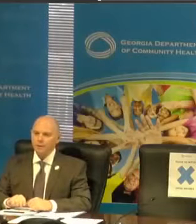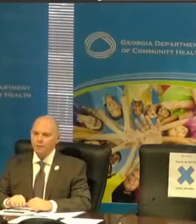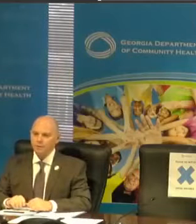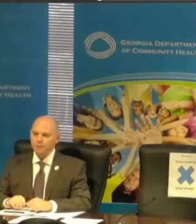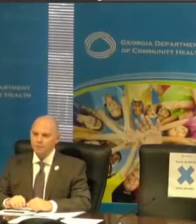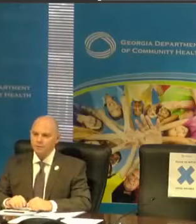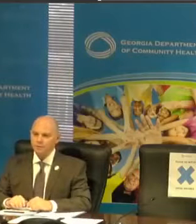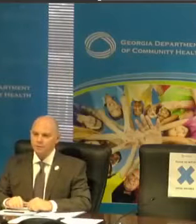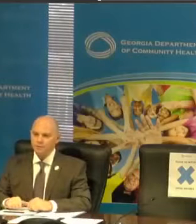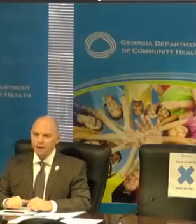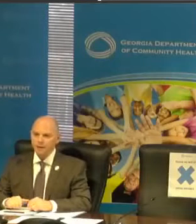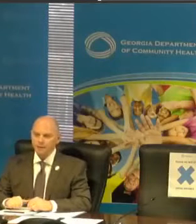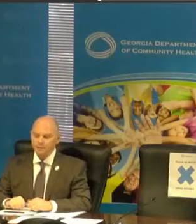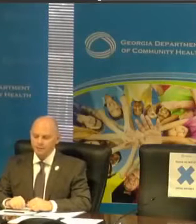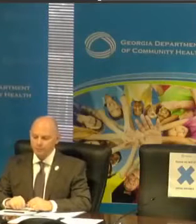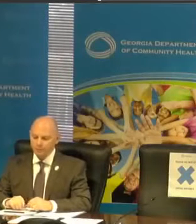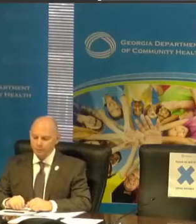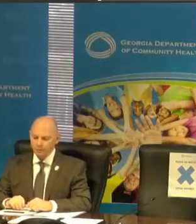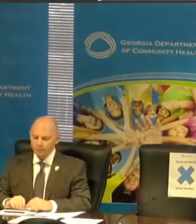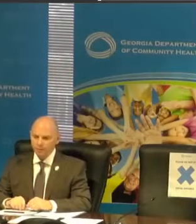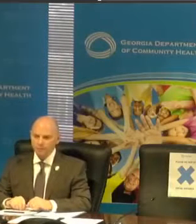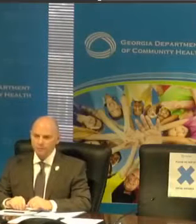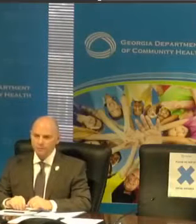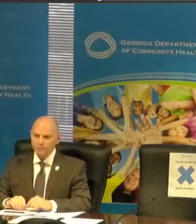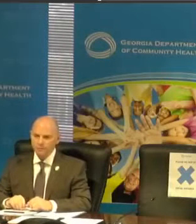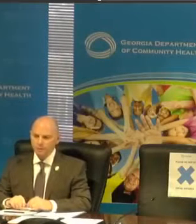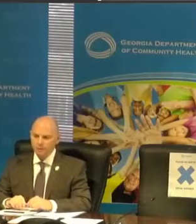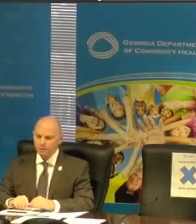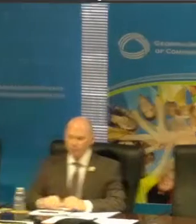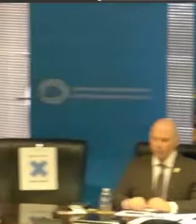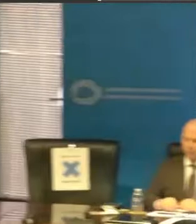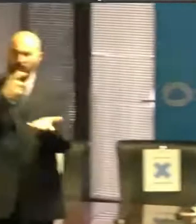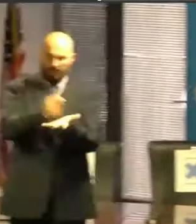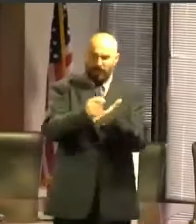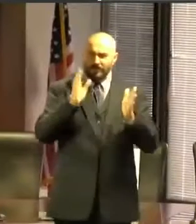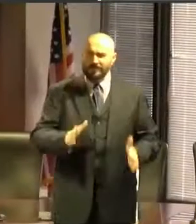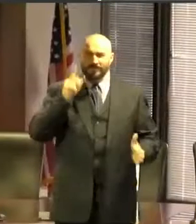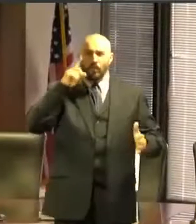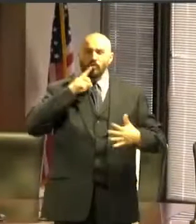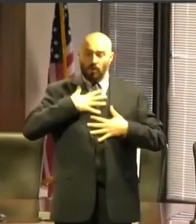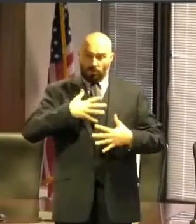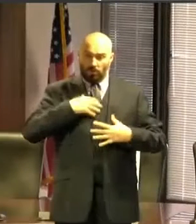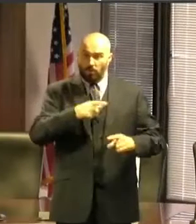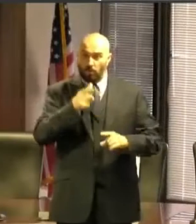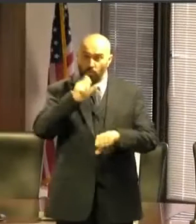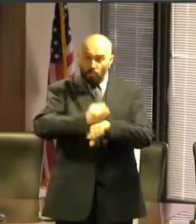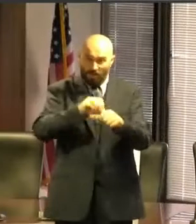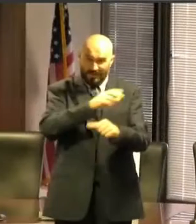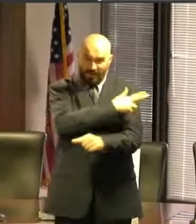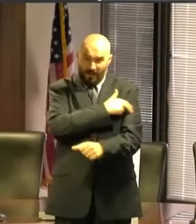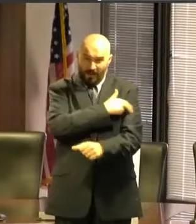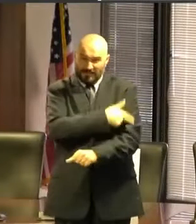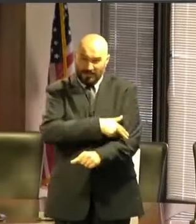workers, nurses and doctors and respiratory therapists who are doing all of the work in our hospital settings across the state of